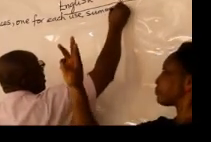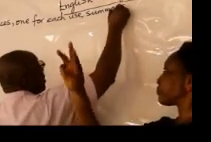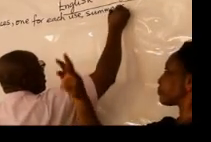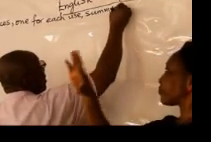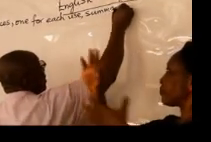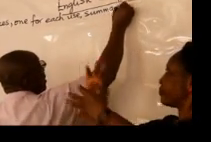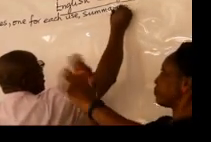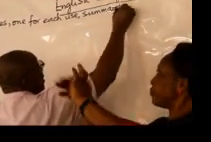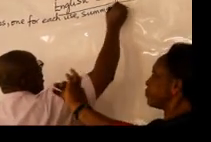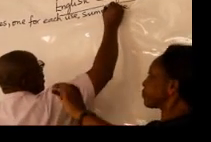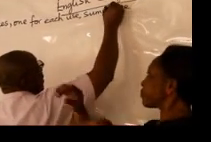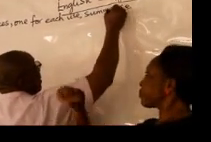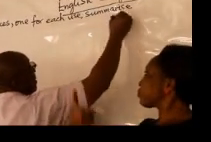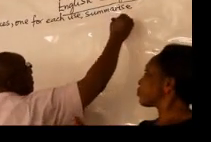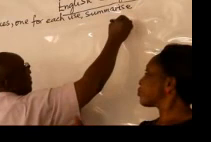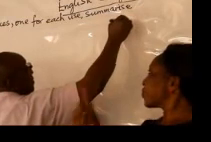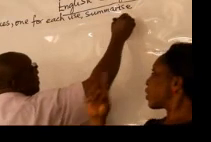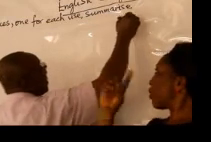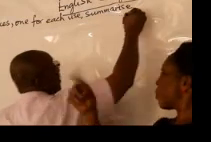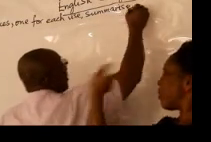2.